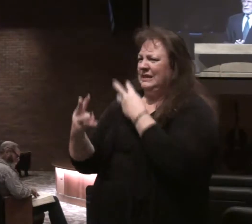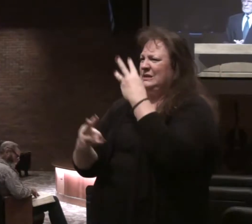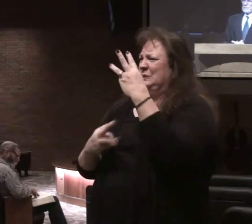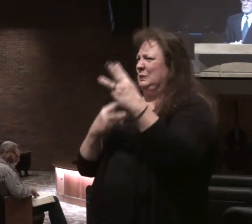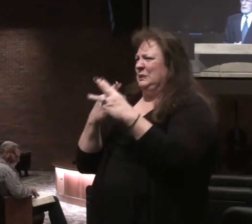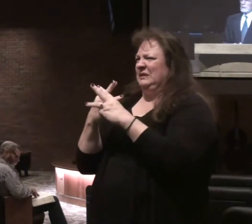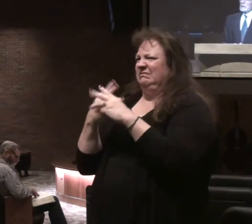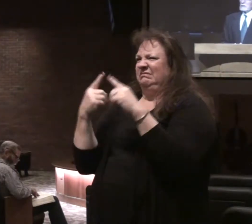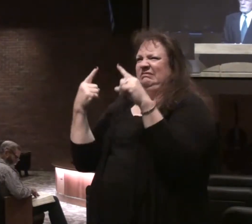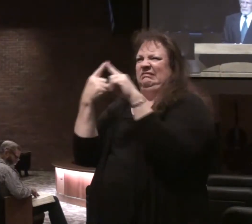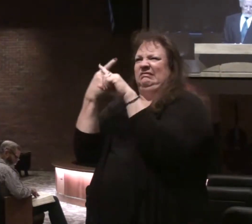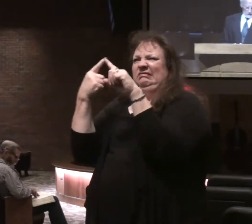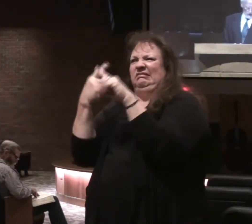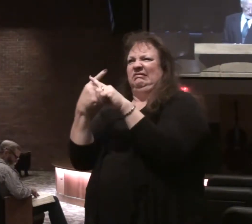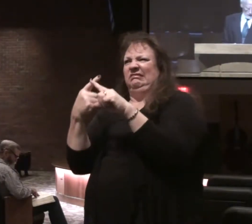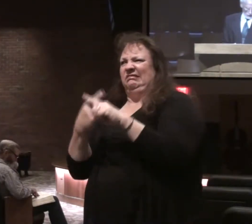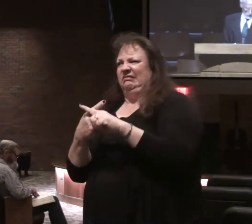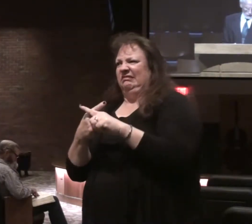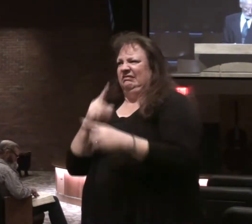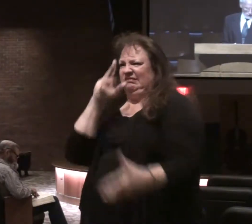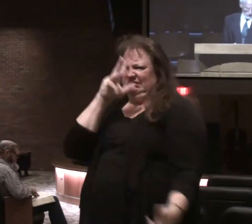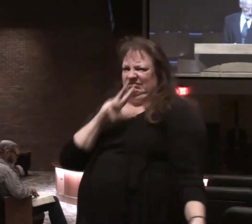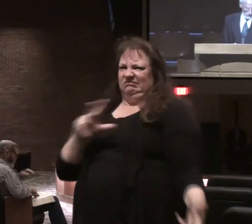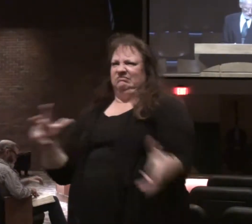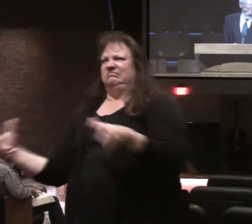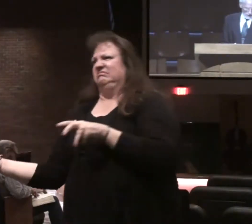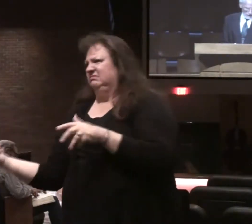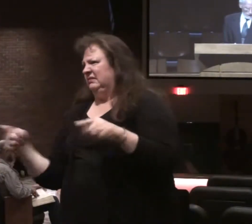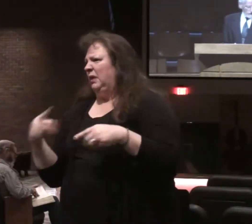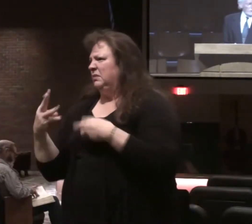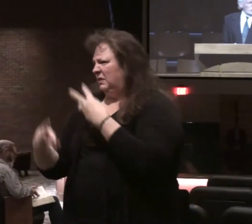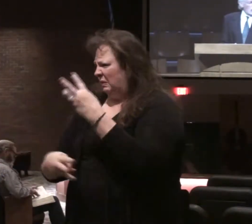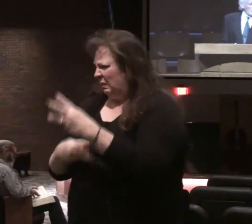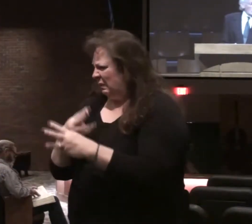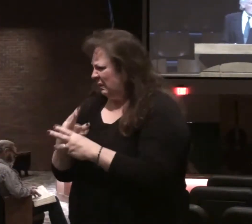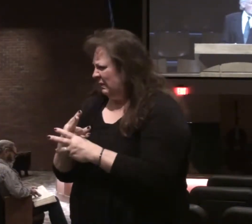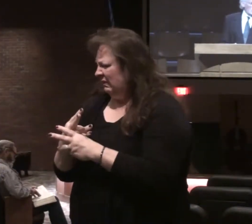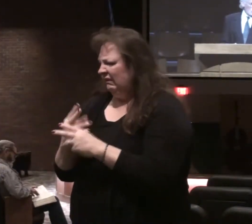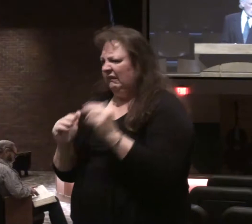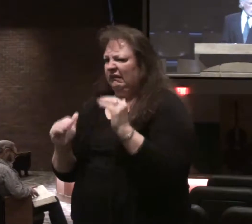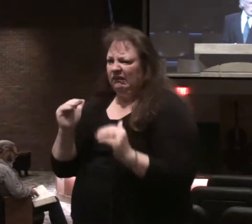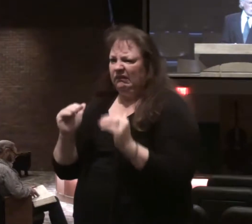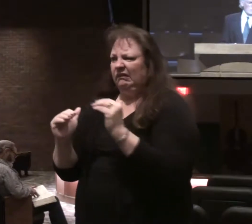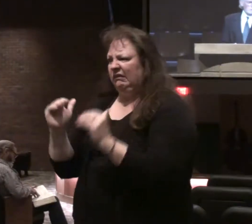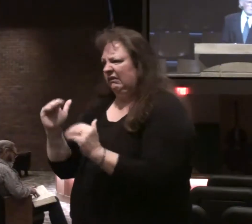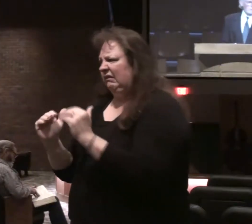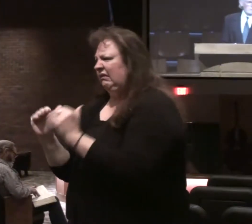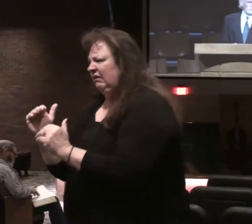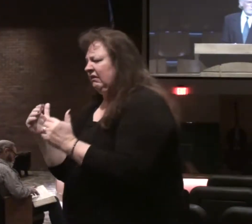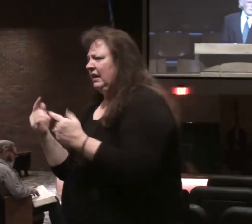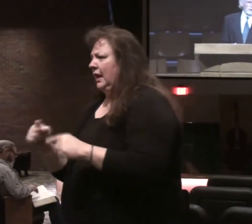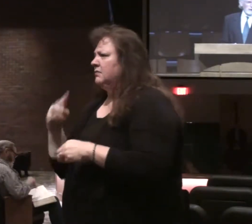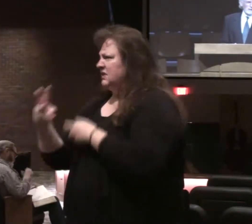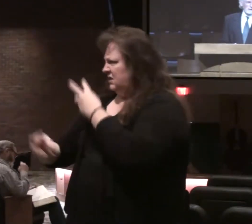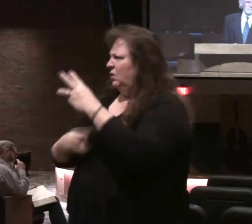world. There's instability in the world. There is injustice in the world.